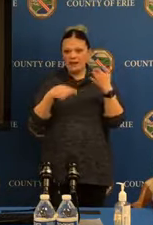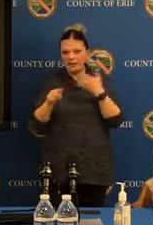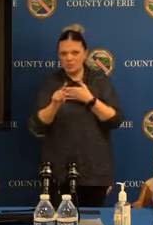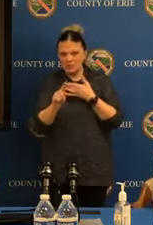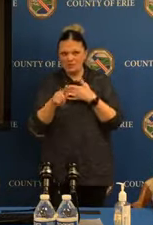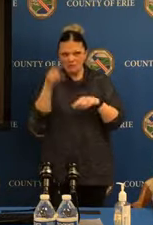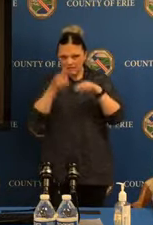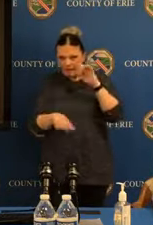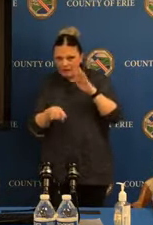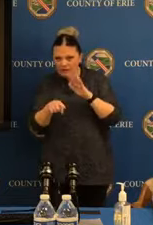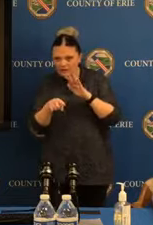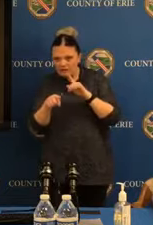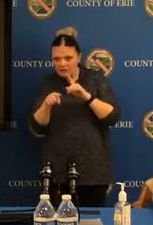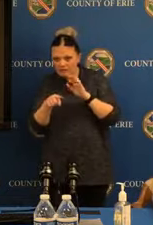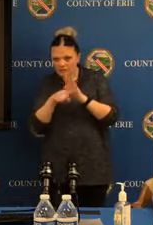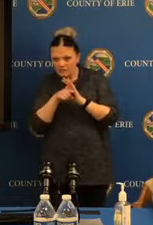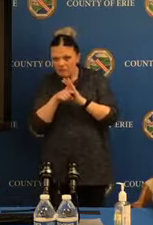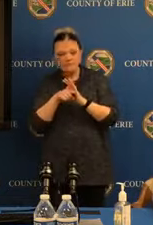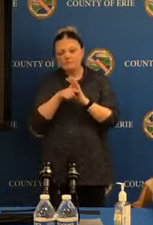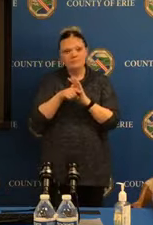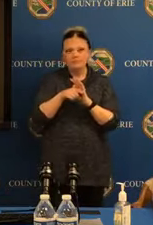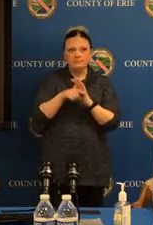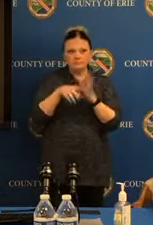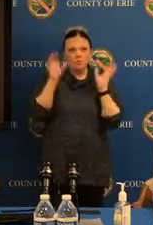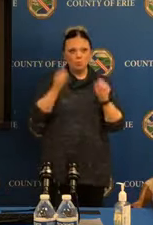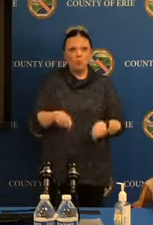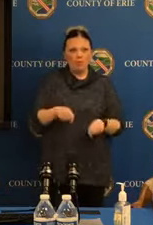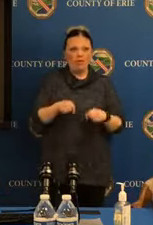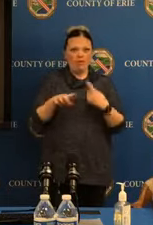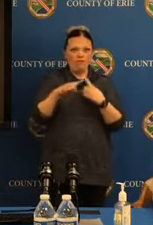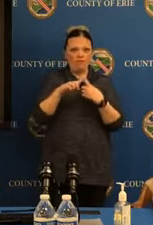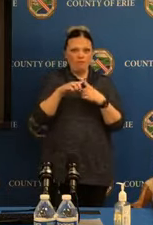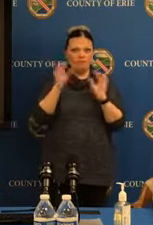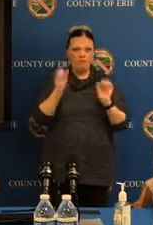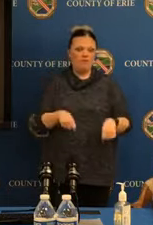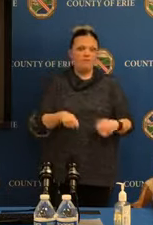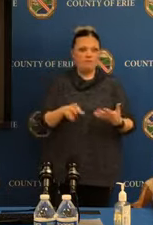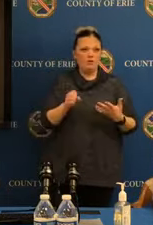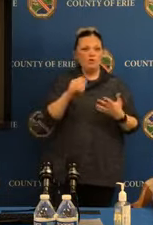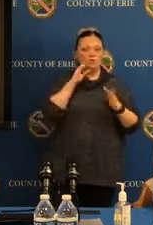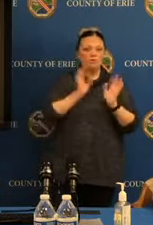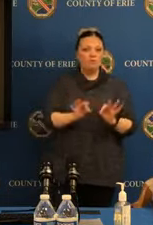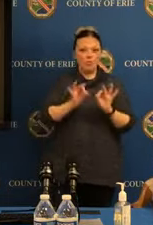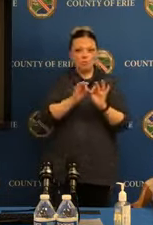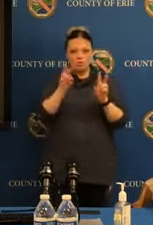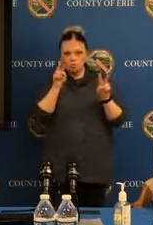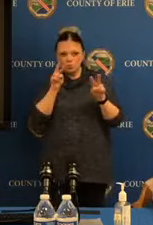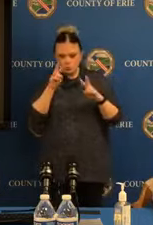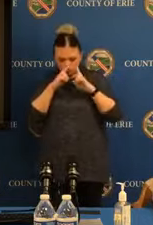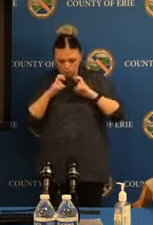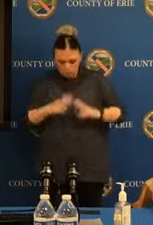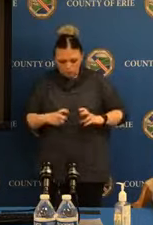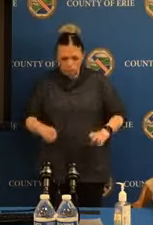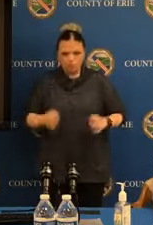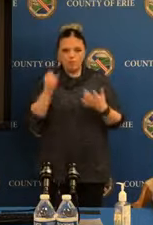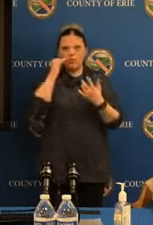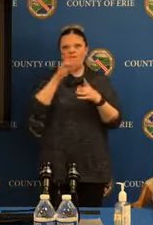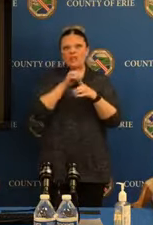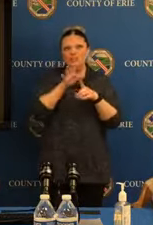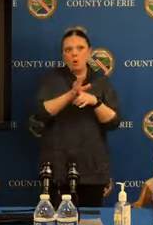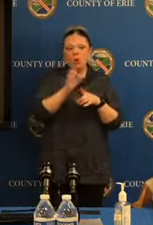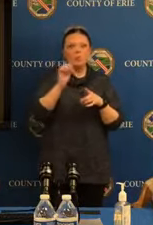become positive. So that's why it's important for us all to monitor ourselves, and for people who could have been who were exposed